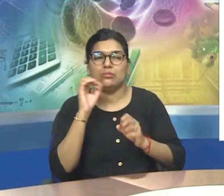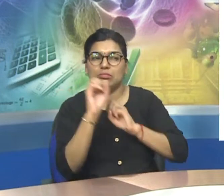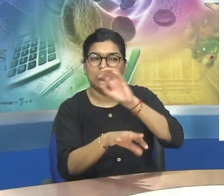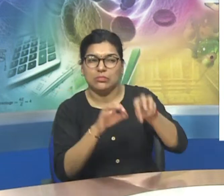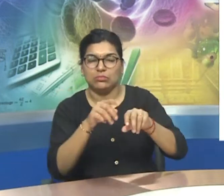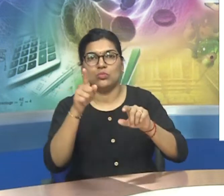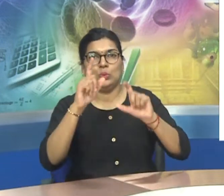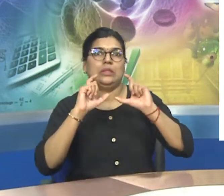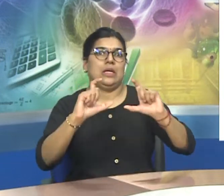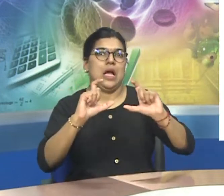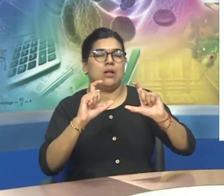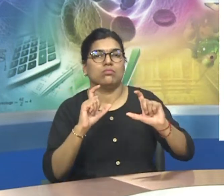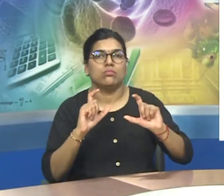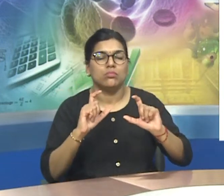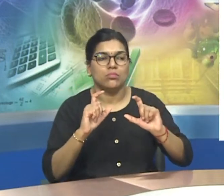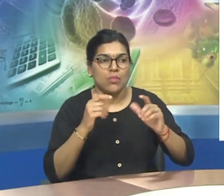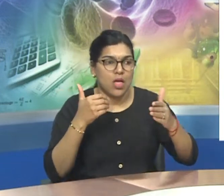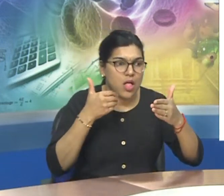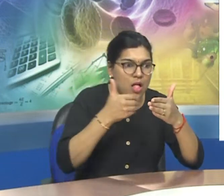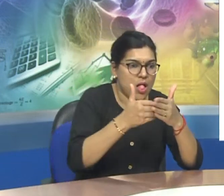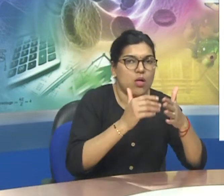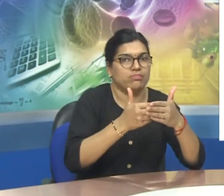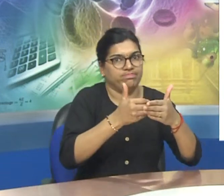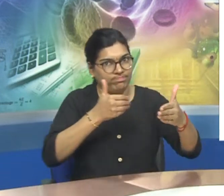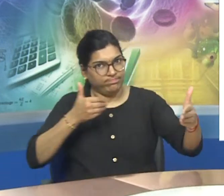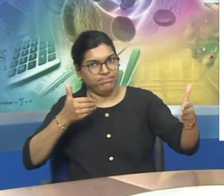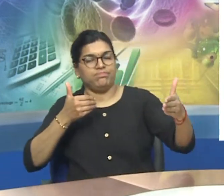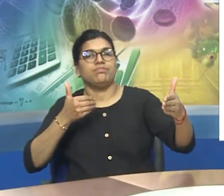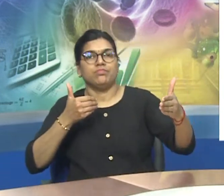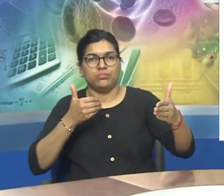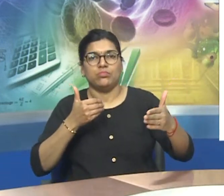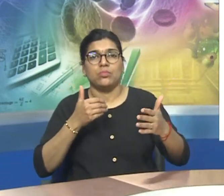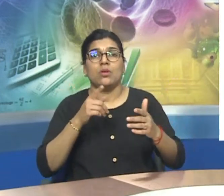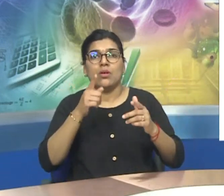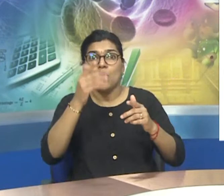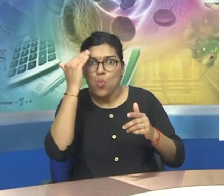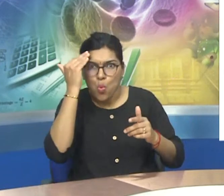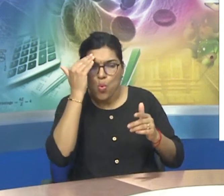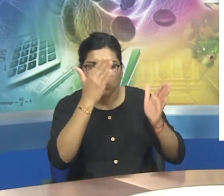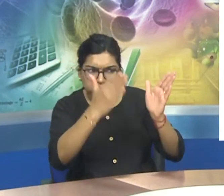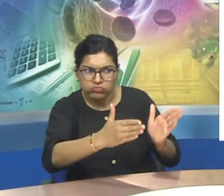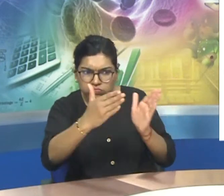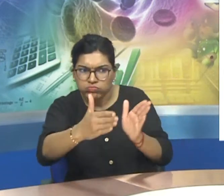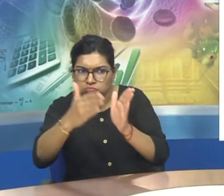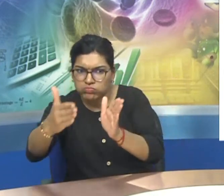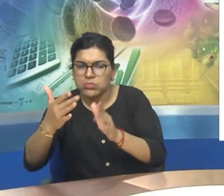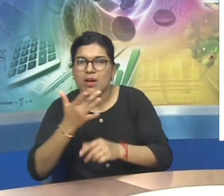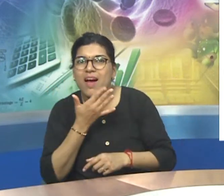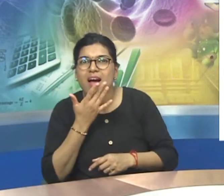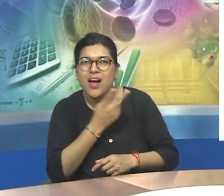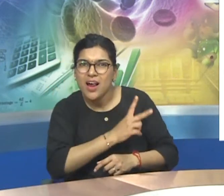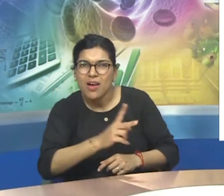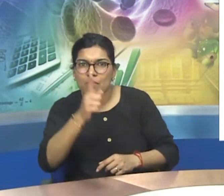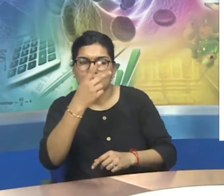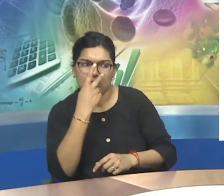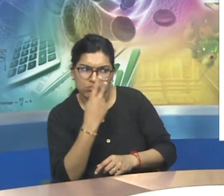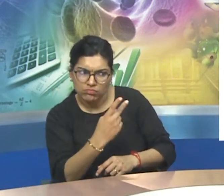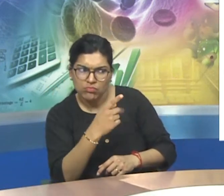lesson and you would be careful about the waste material and